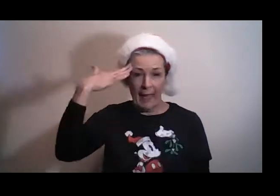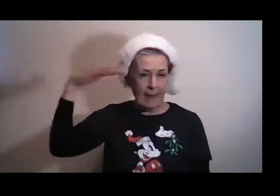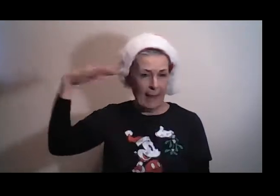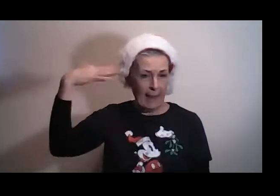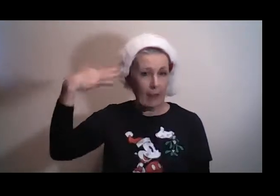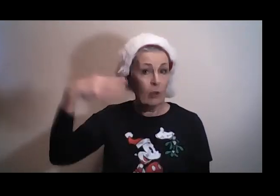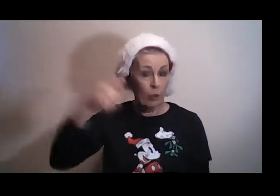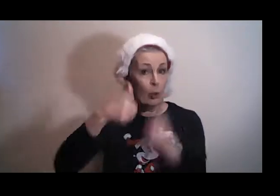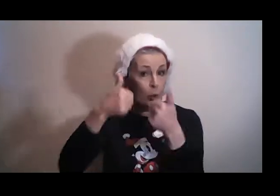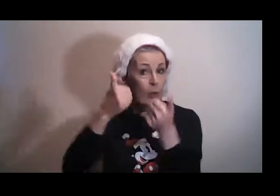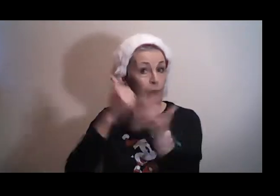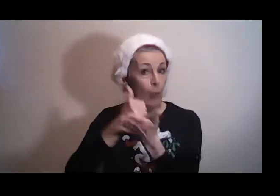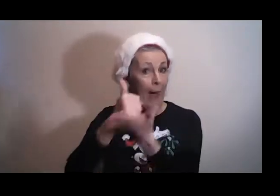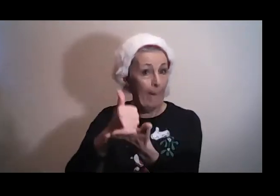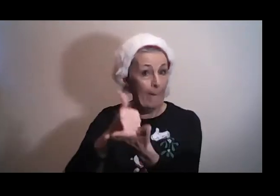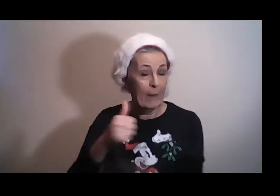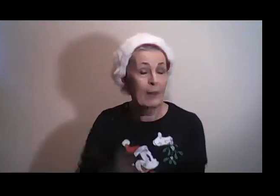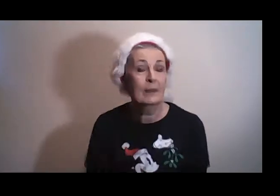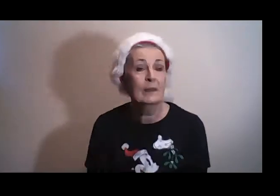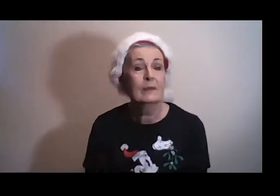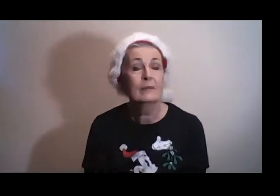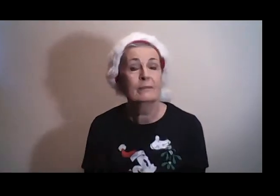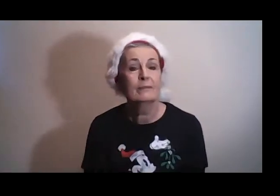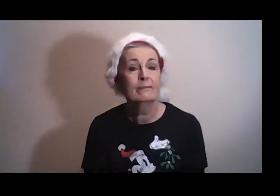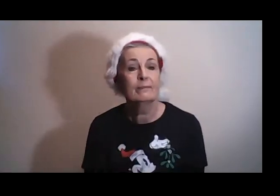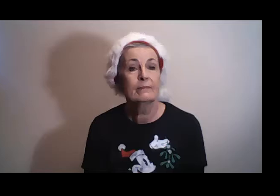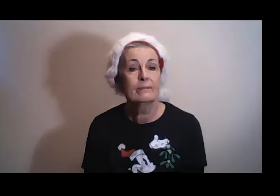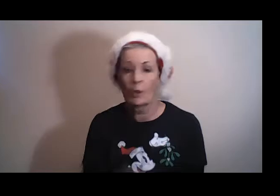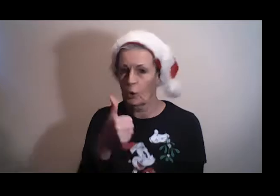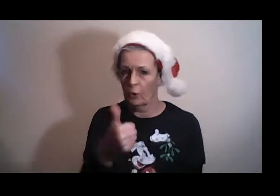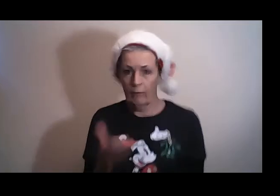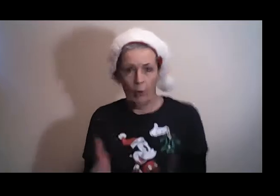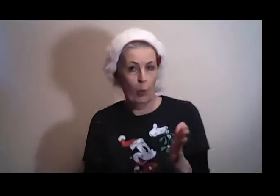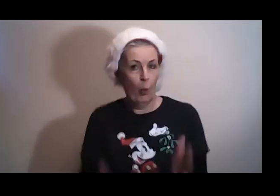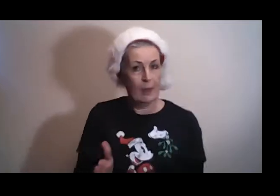like coordination, like I mentioned before.